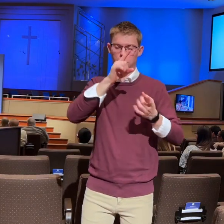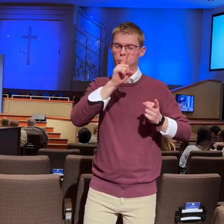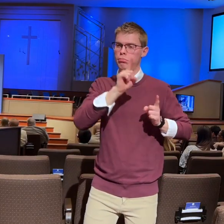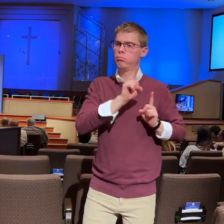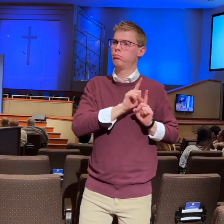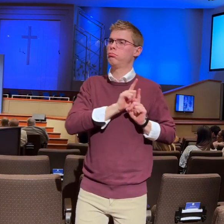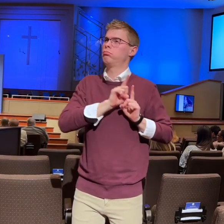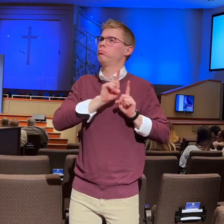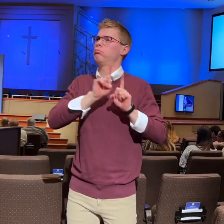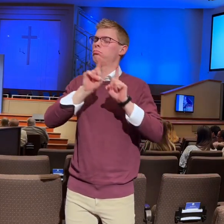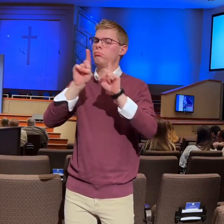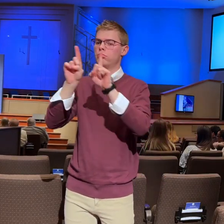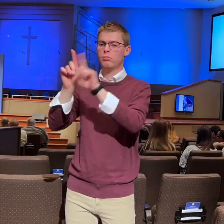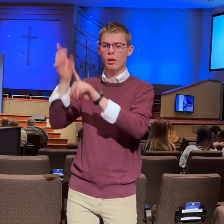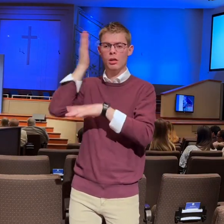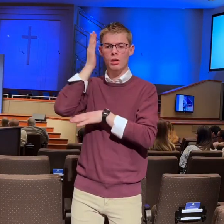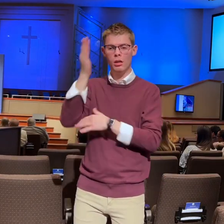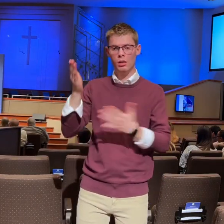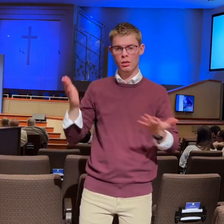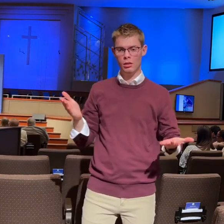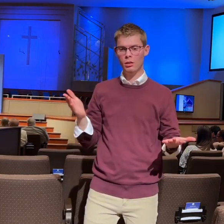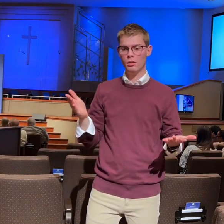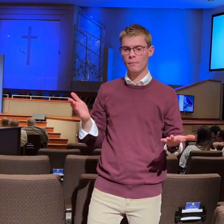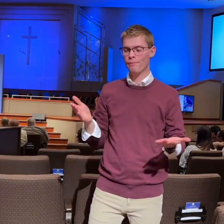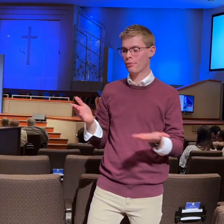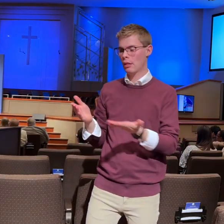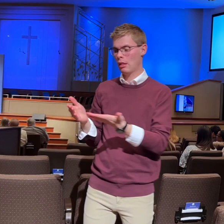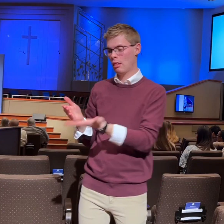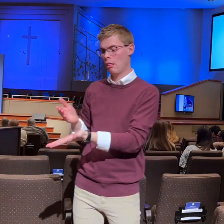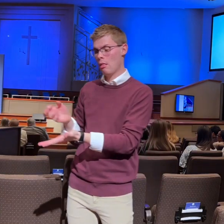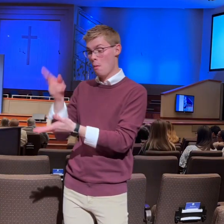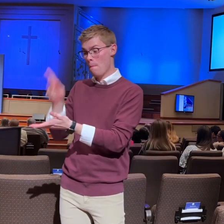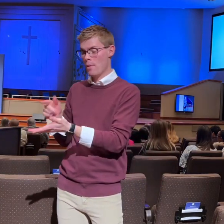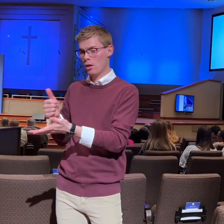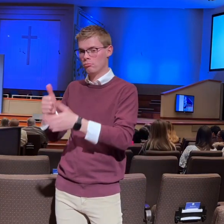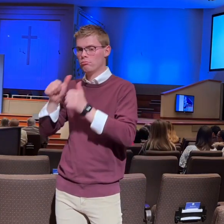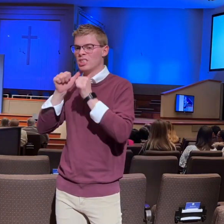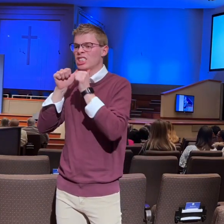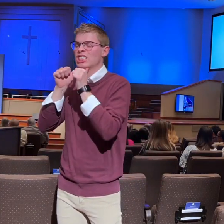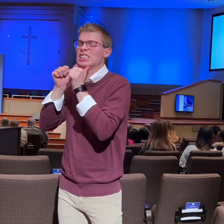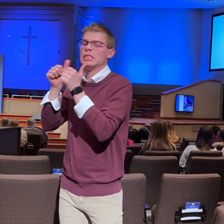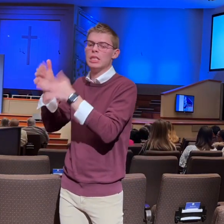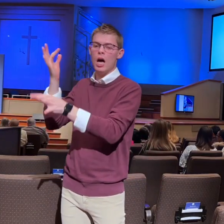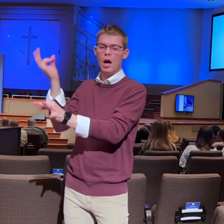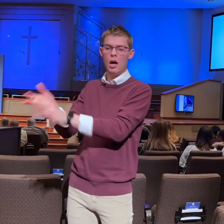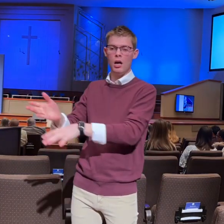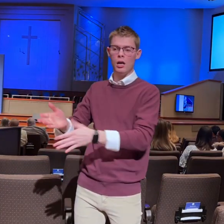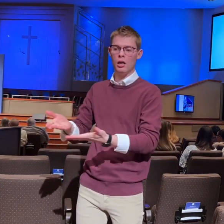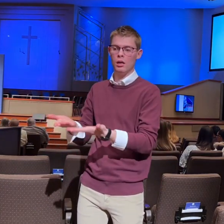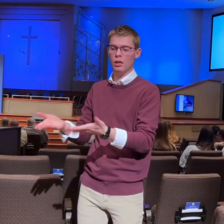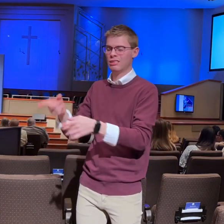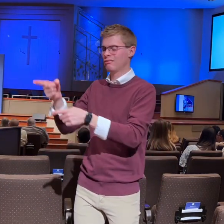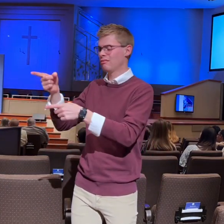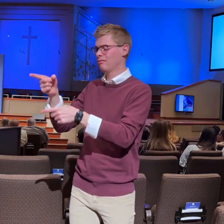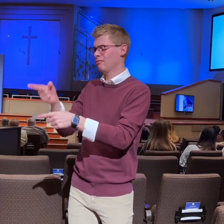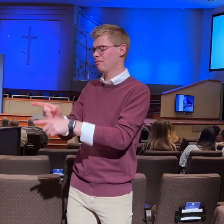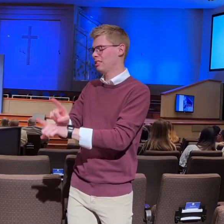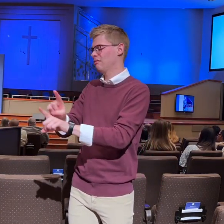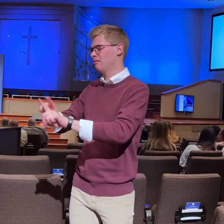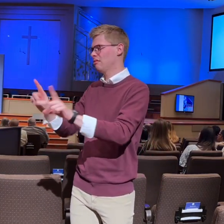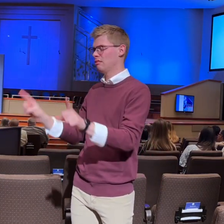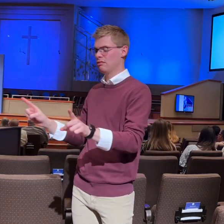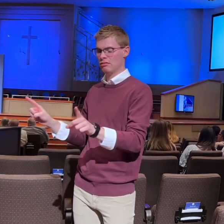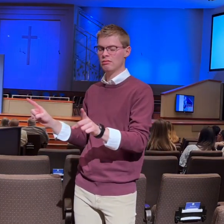apostatizes, this is someone who's openly stating, I don't believe that stuff anymore. I don't believe that Jesus is the only way. I don't believe that stuff